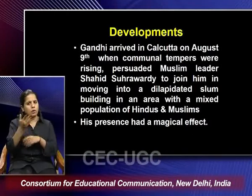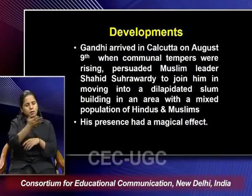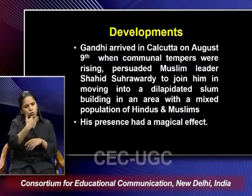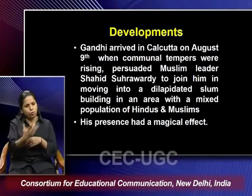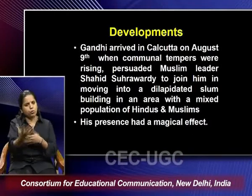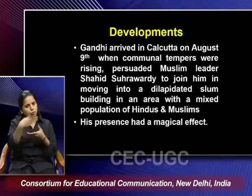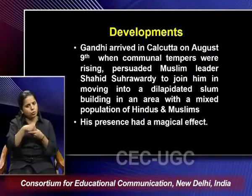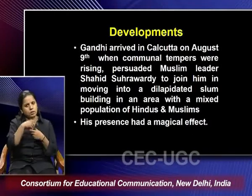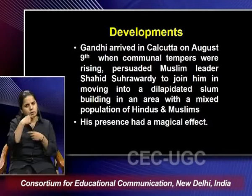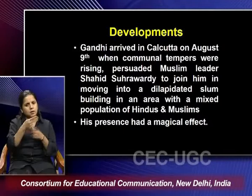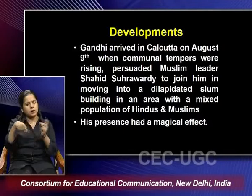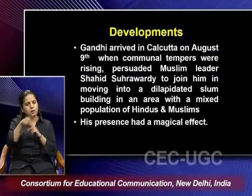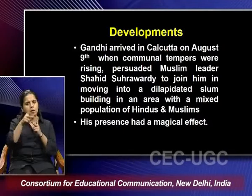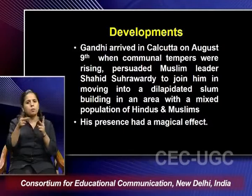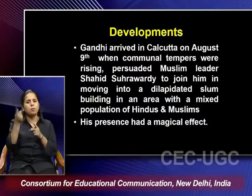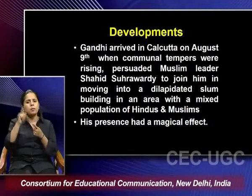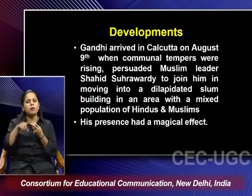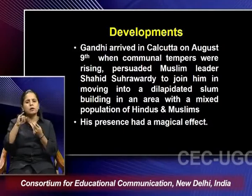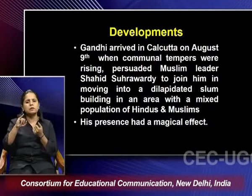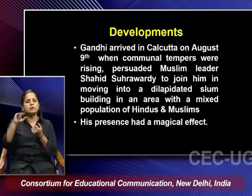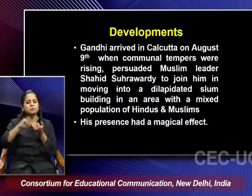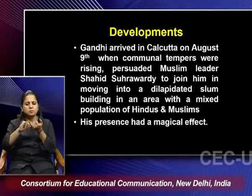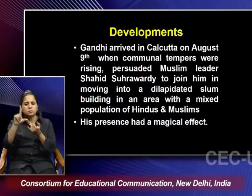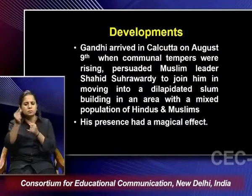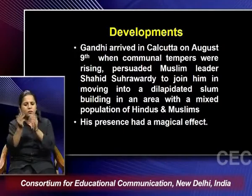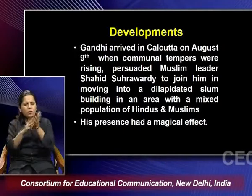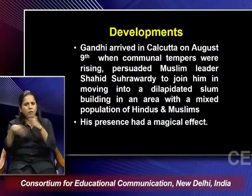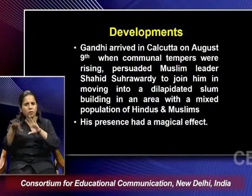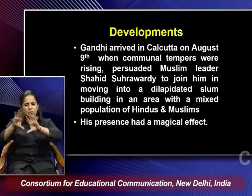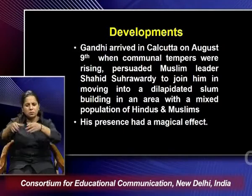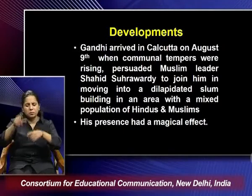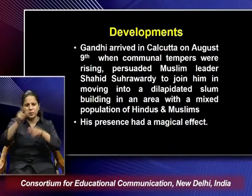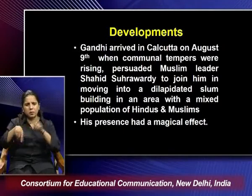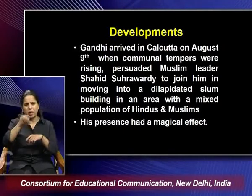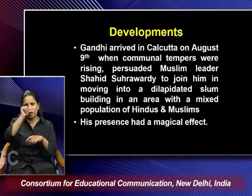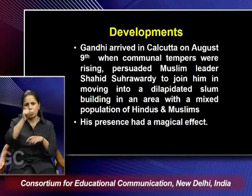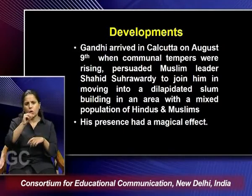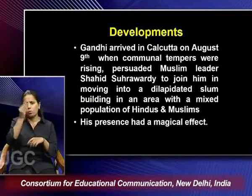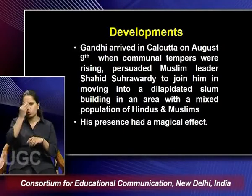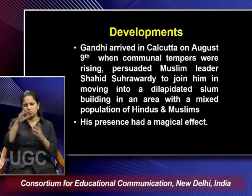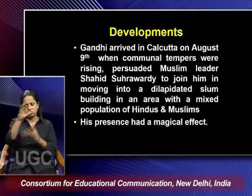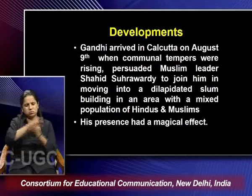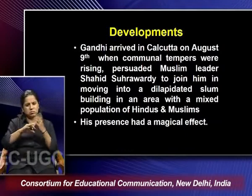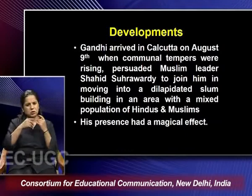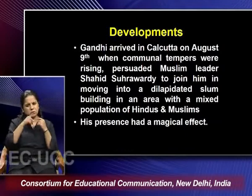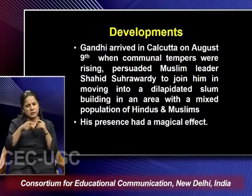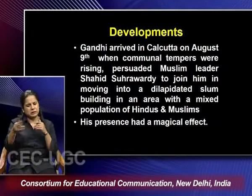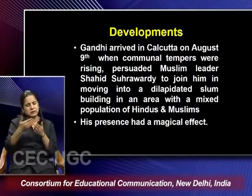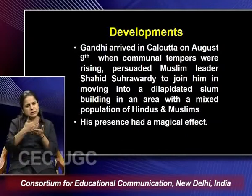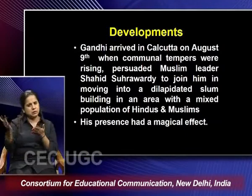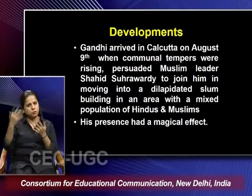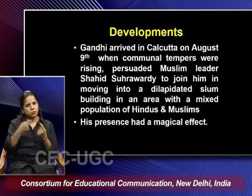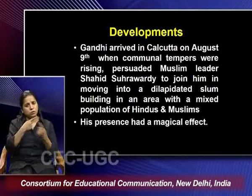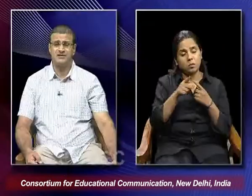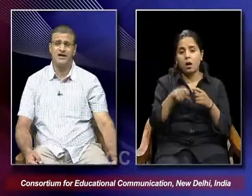a dilapidated slum building in an area with a mixed population of Hindus and Muslims. And Gandhi's presence had a